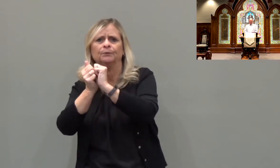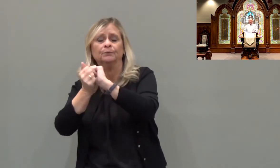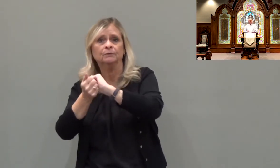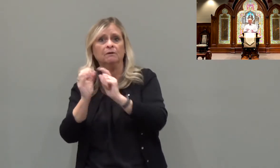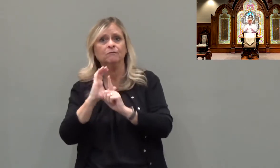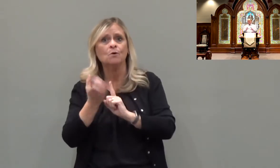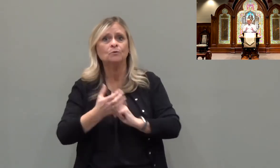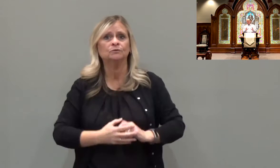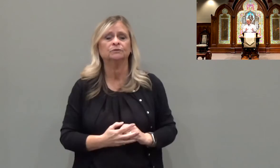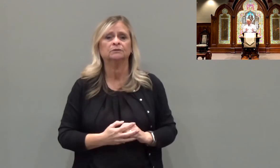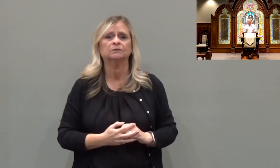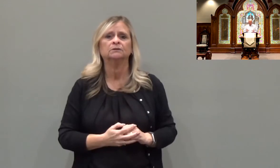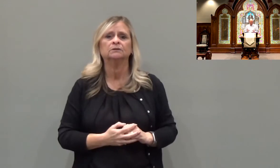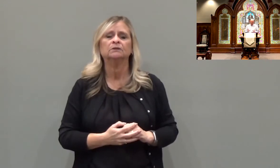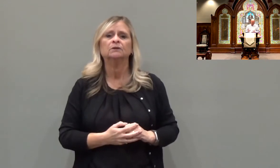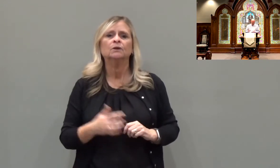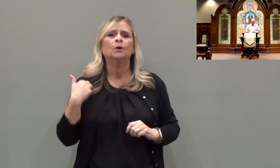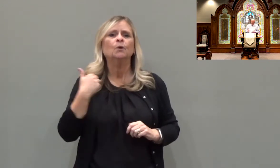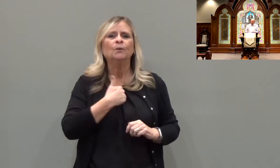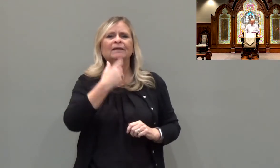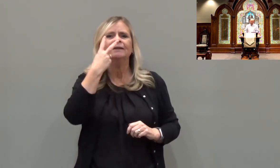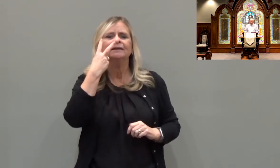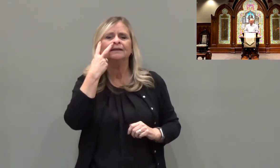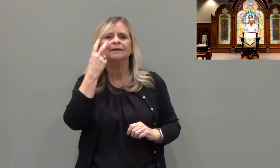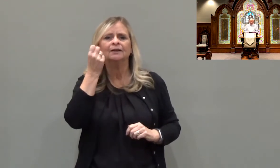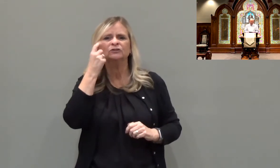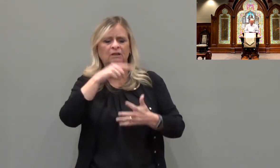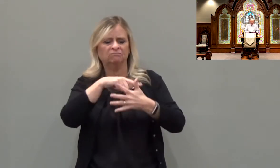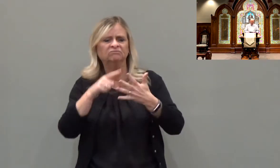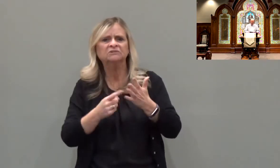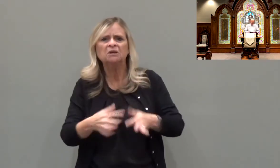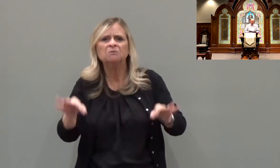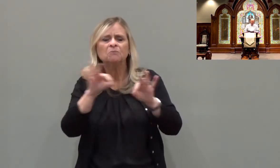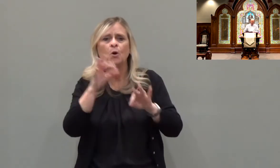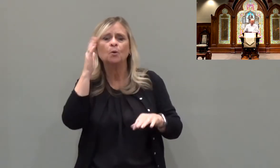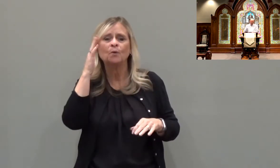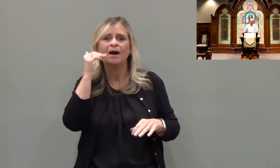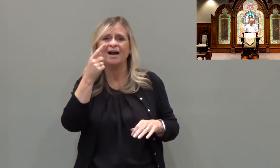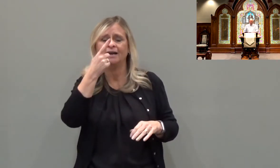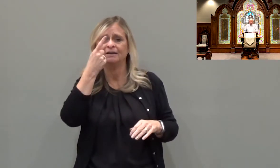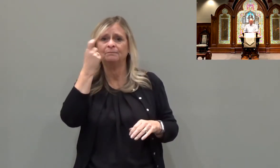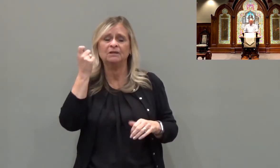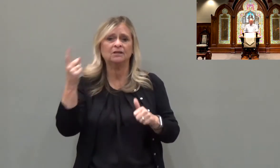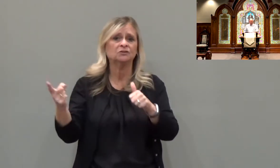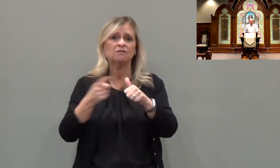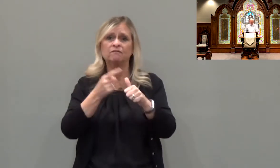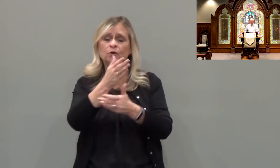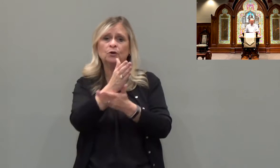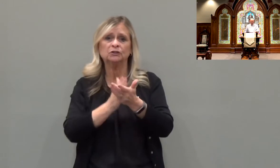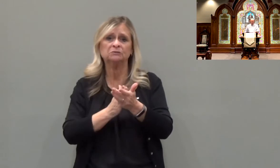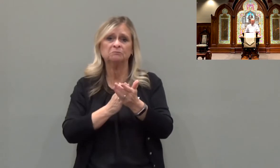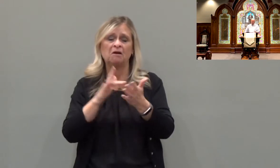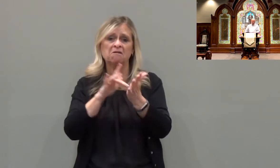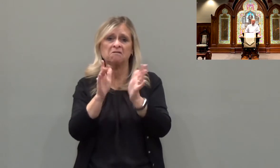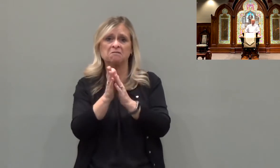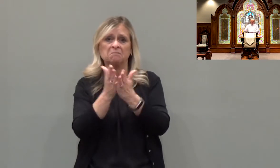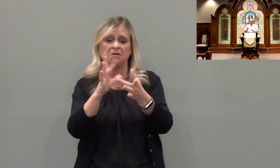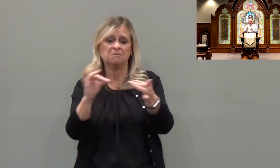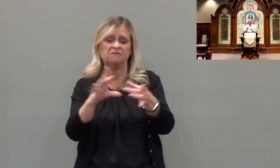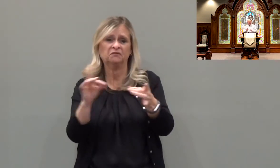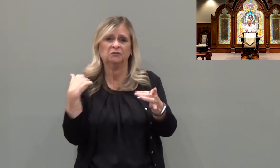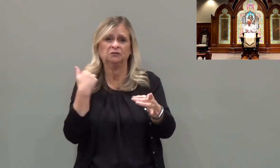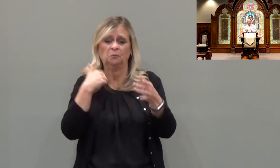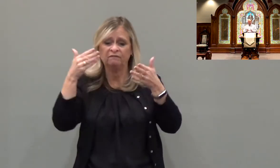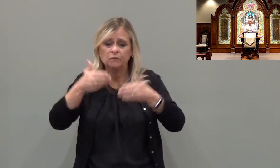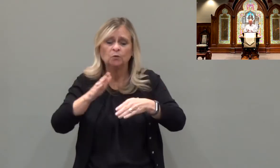culture. We see this as important because of the very first part of this portion that I was just focusing on.